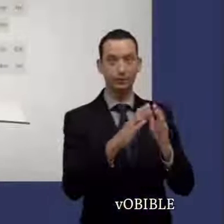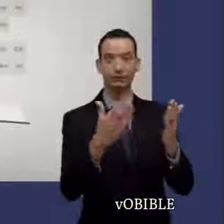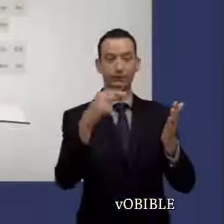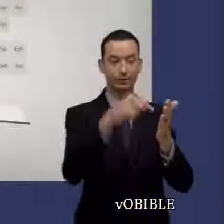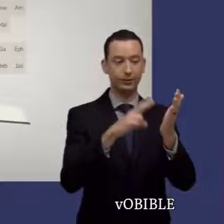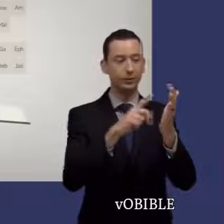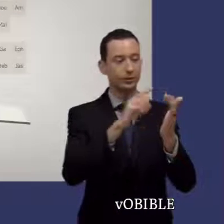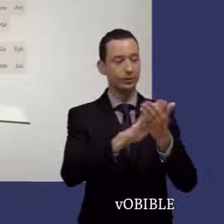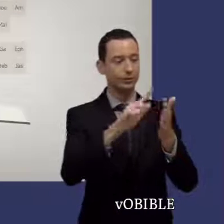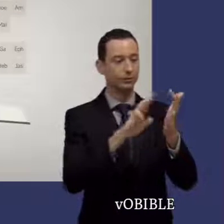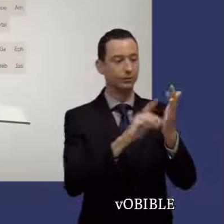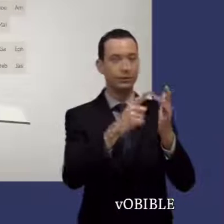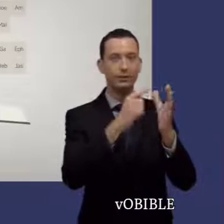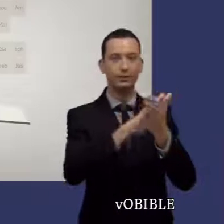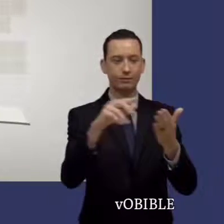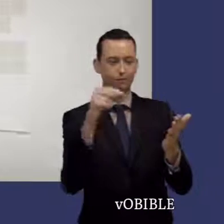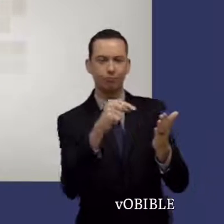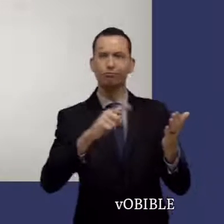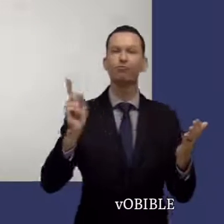An introduction to the book of Nehemiah.